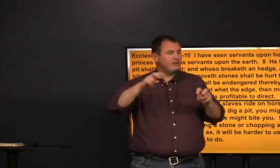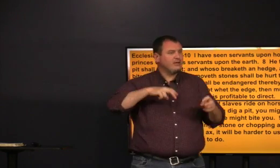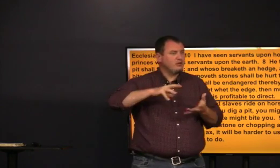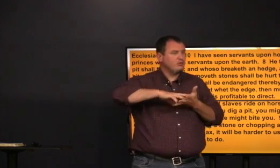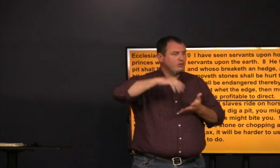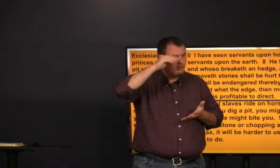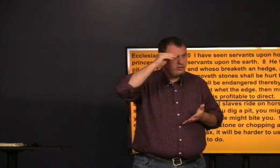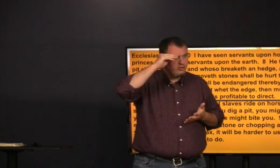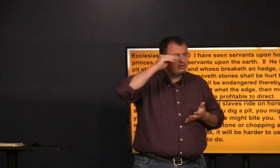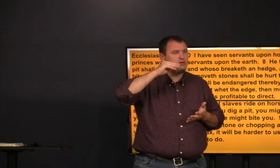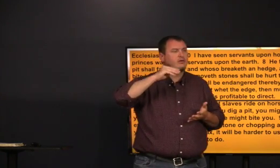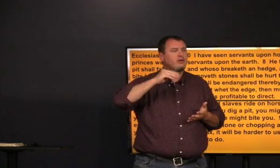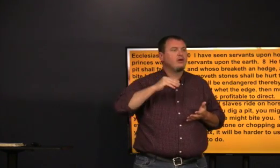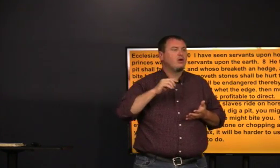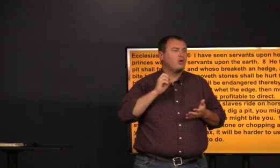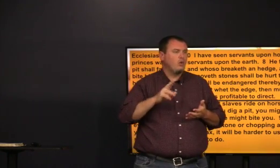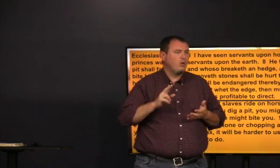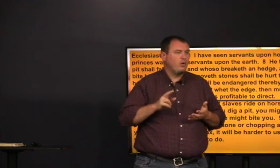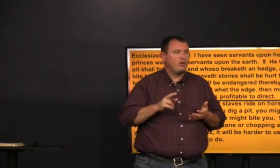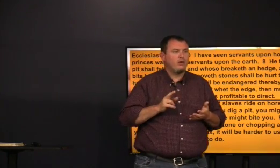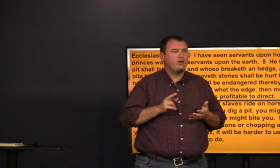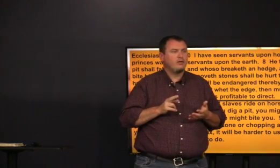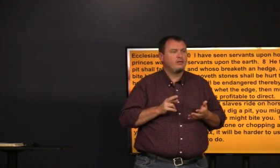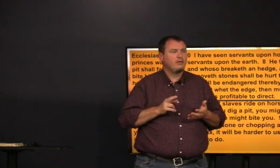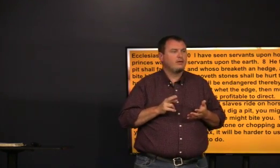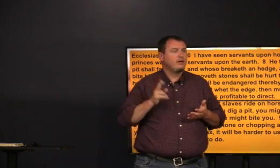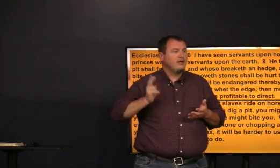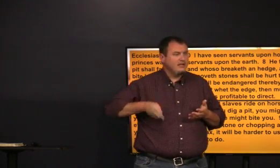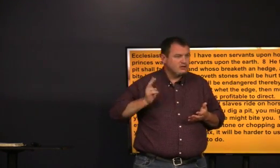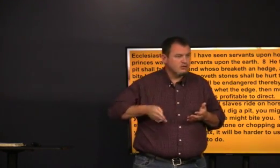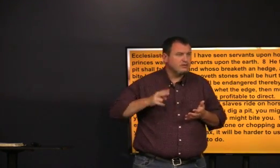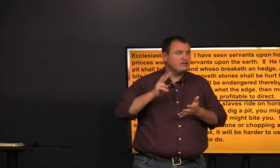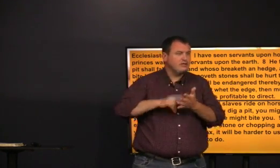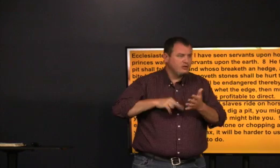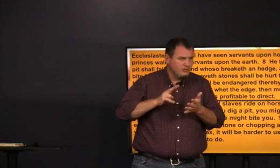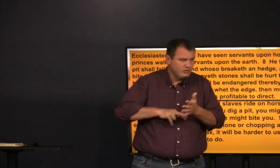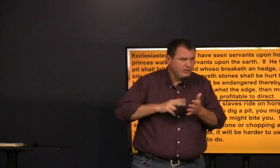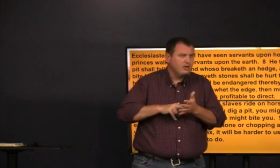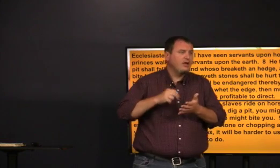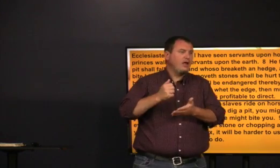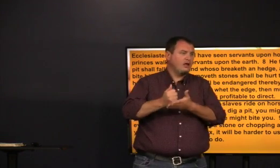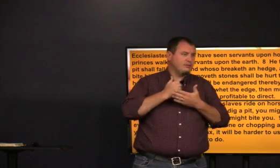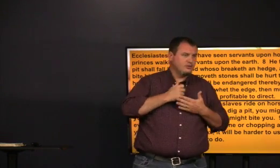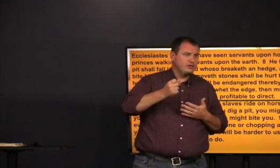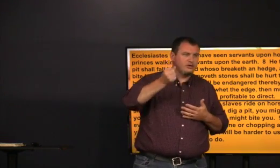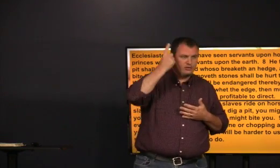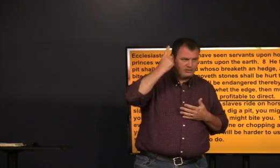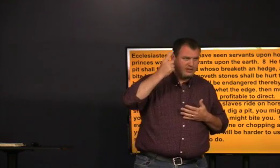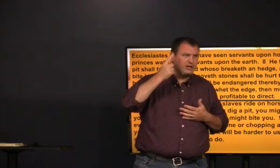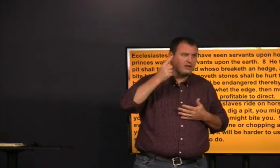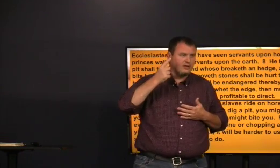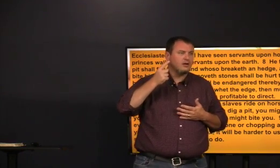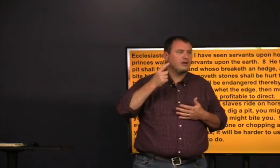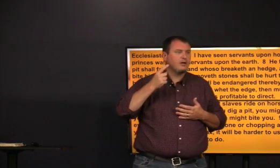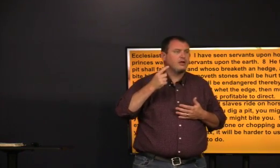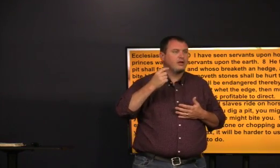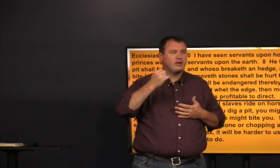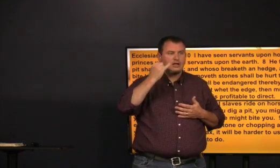Traveling, you learn, or history helps you to understand.